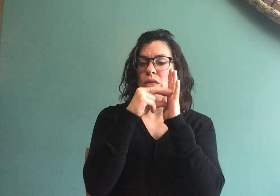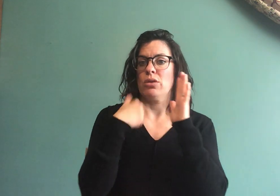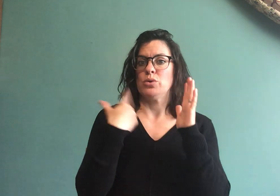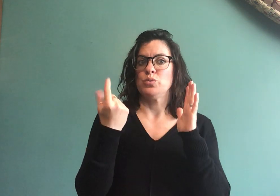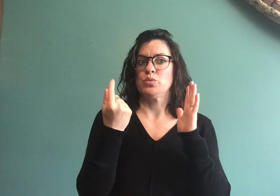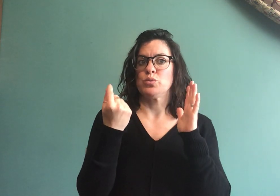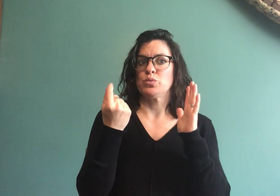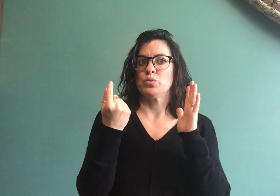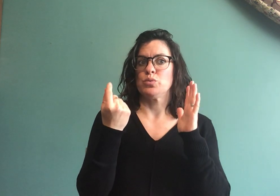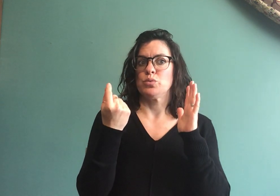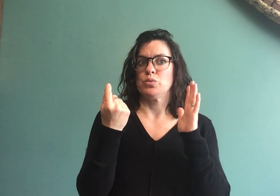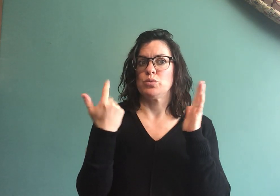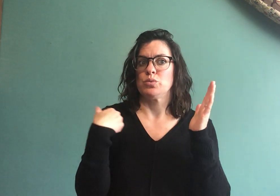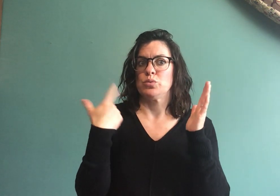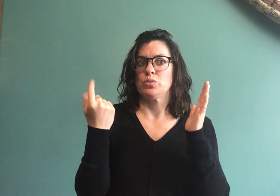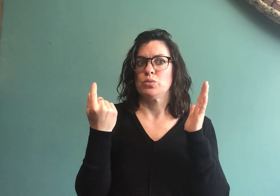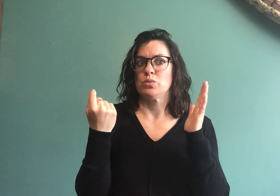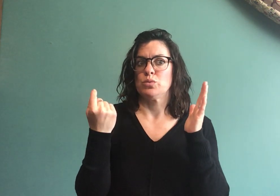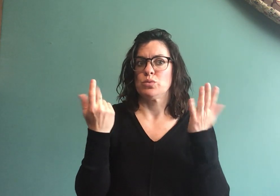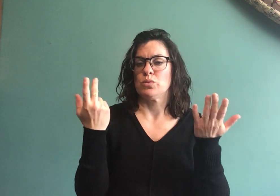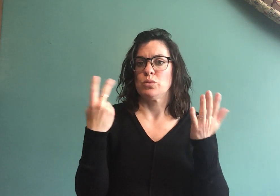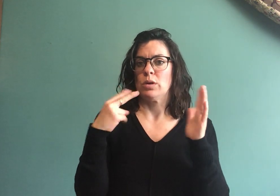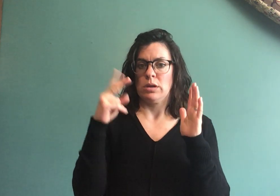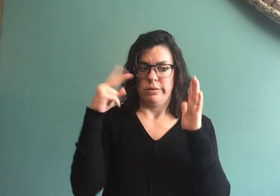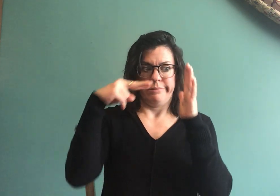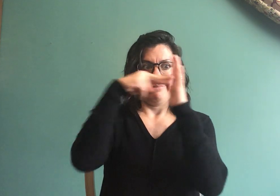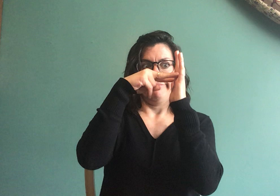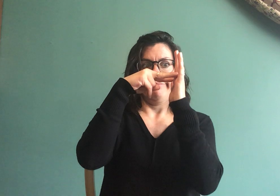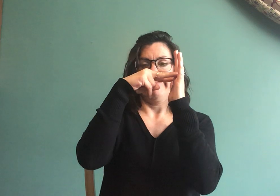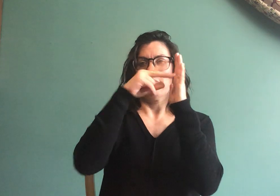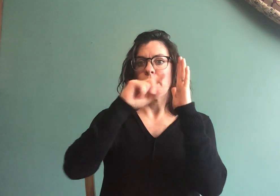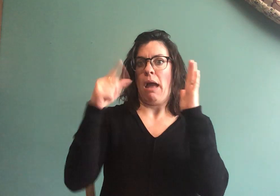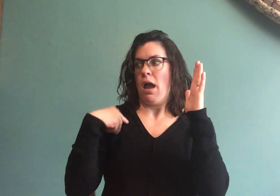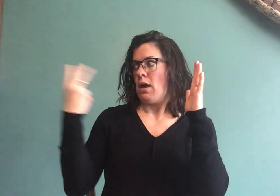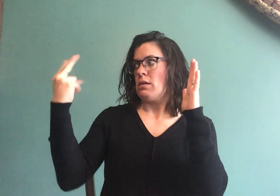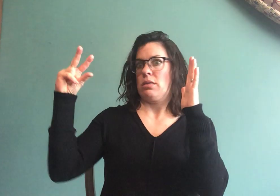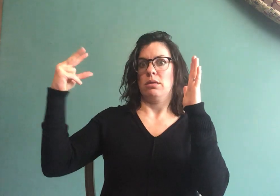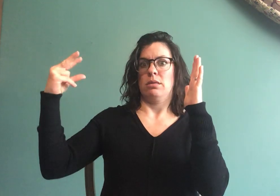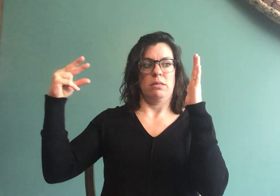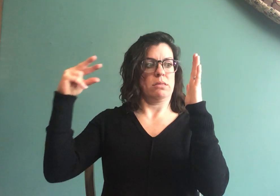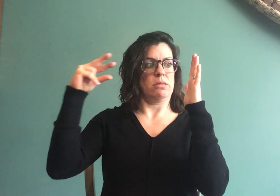Is that what I'm supposed to do?